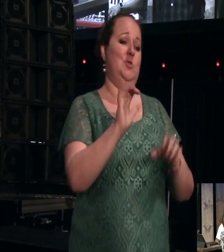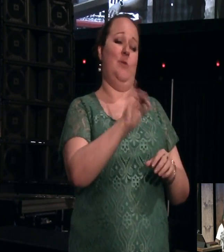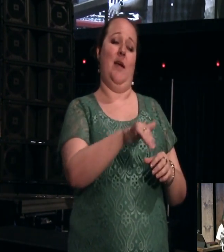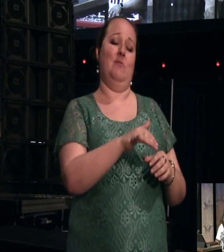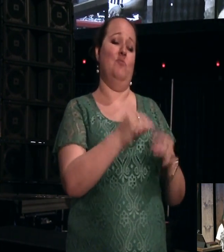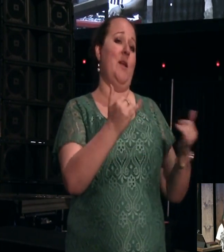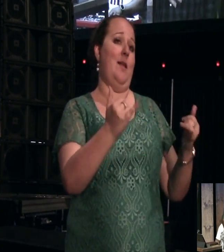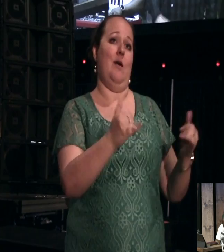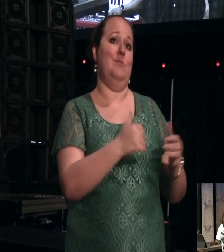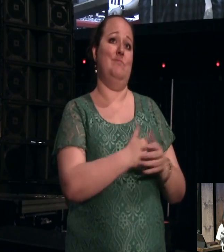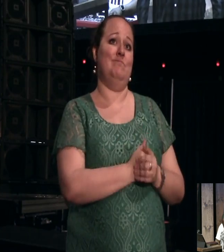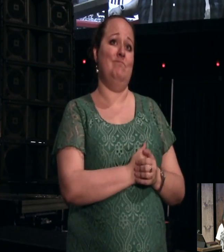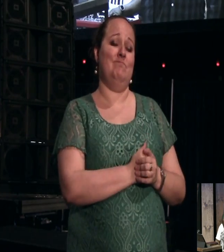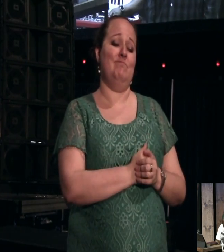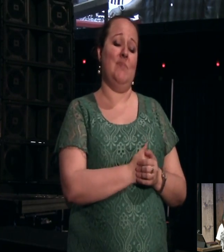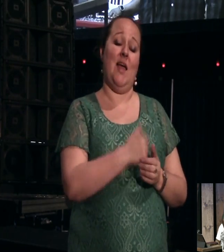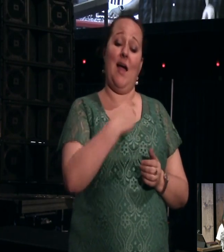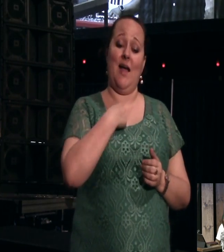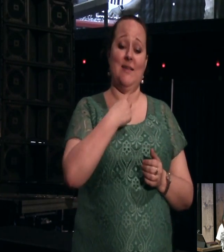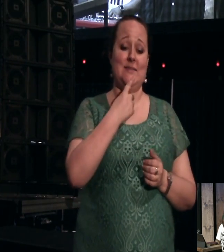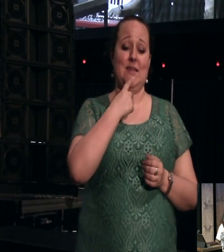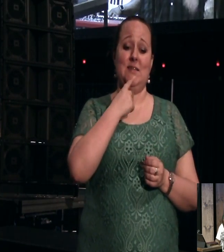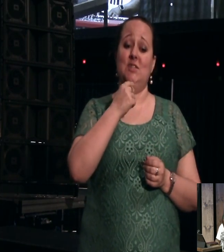going on to do that."